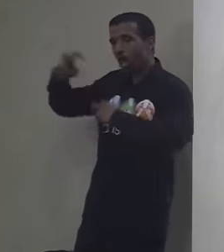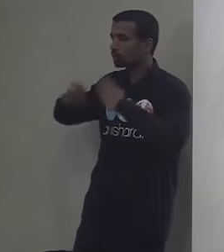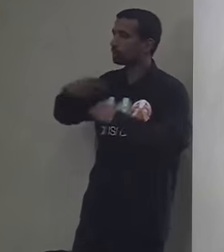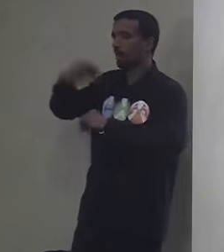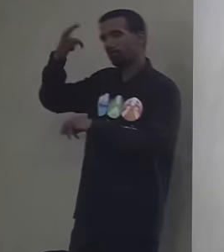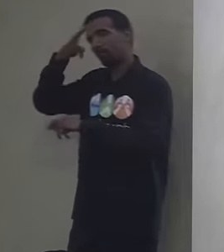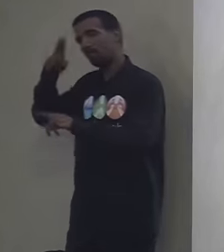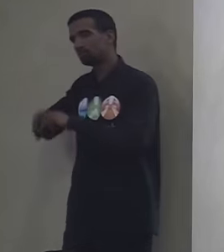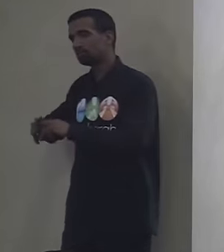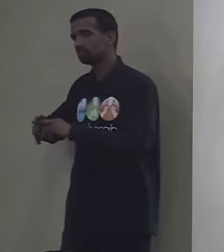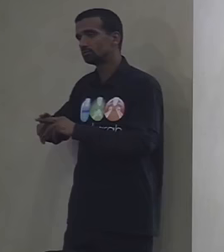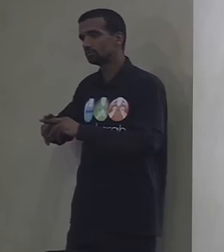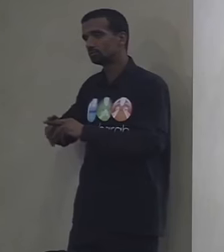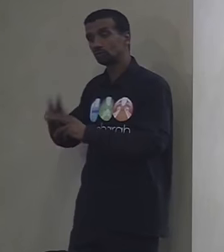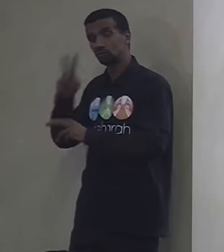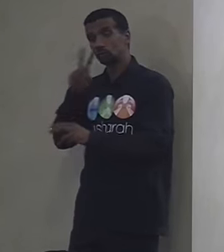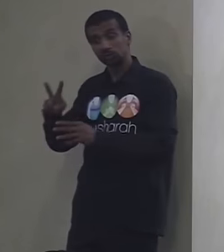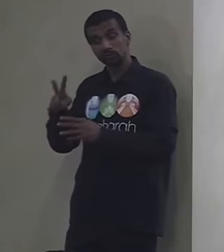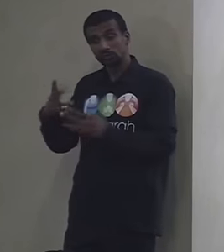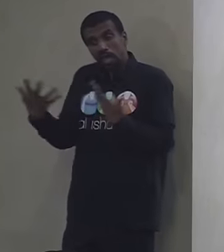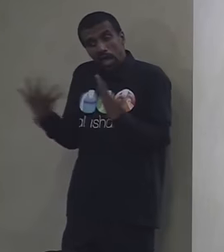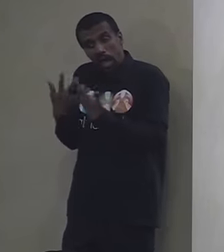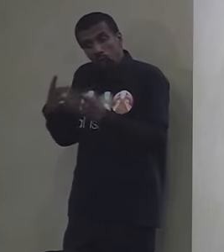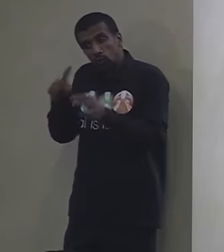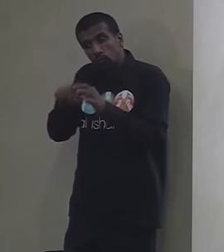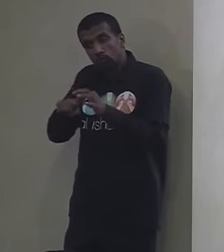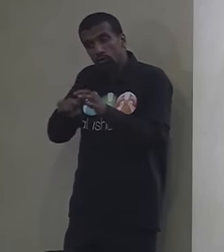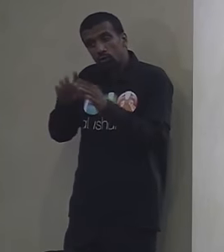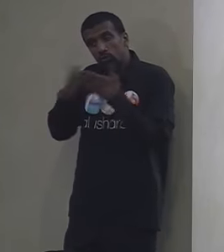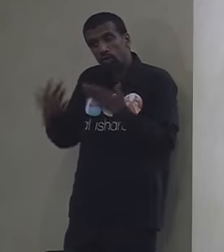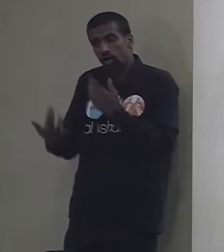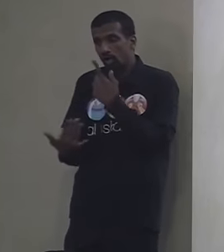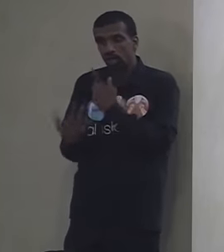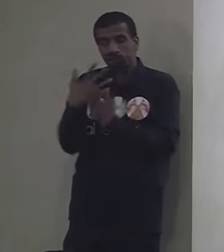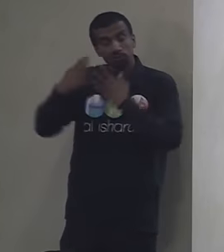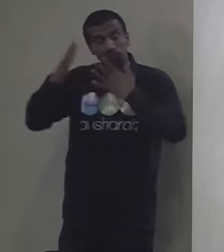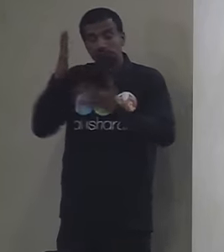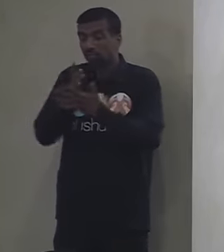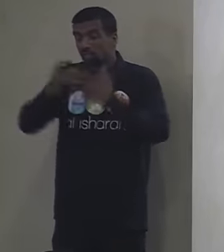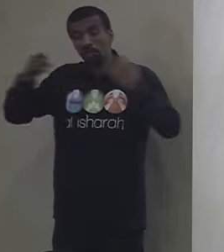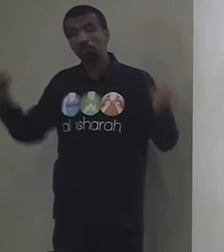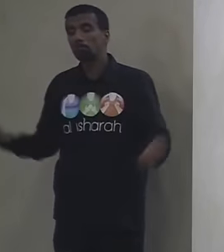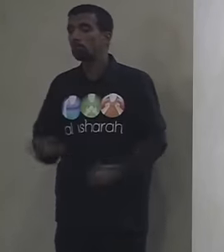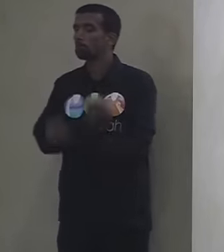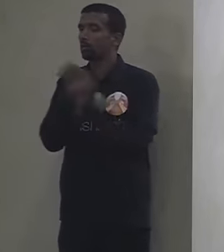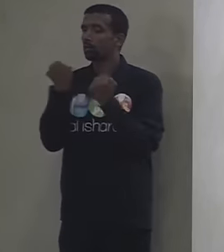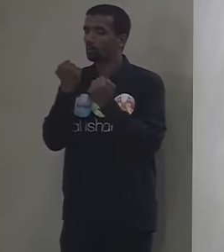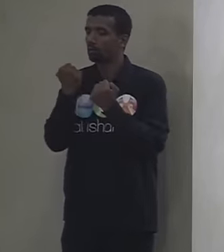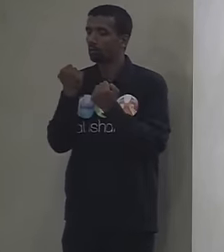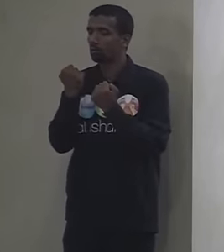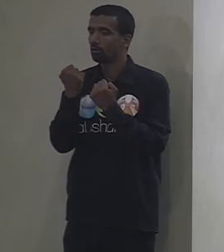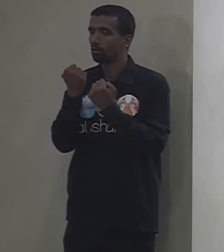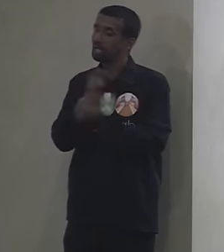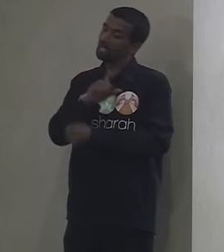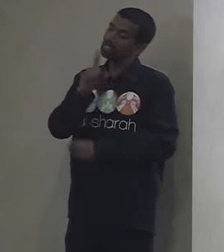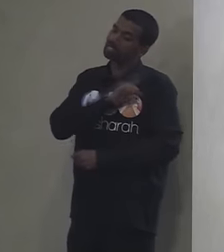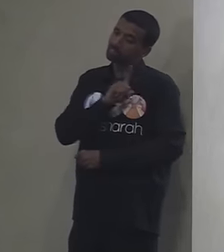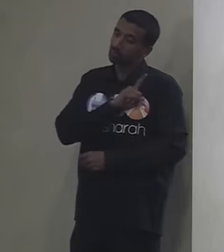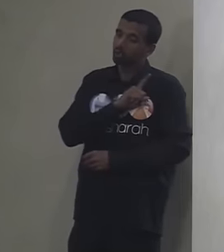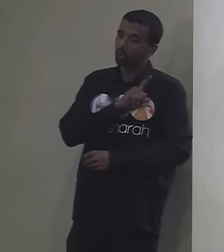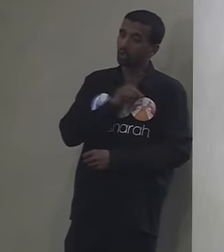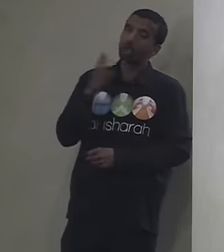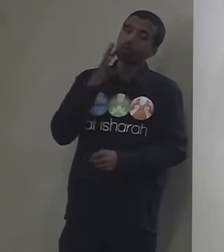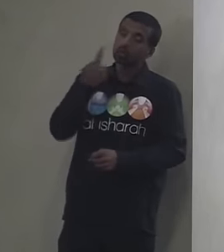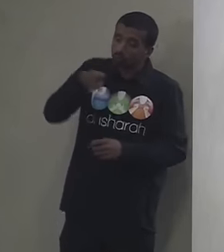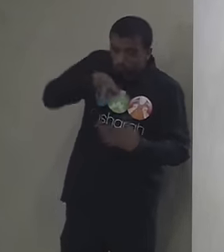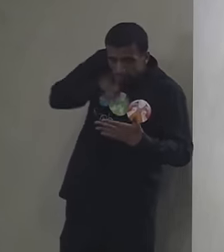or financial, or this or that. And you just open up Allah's book just a little bit, and Allah will remind you that He's Ar-Razzaq, Dhul-Quwwat